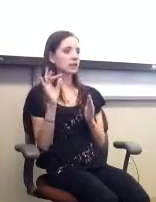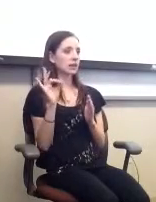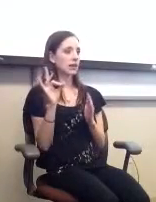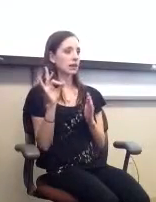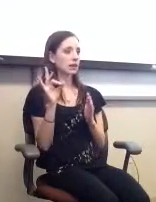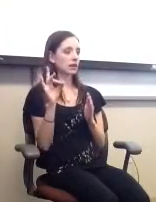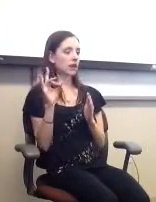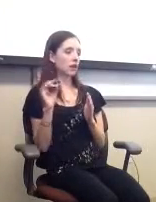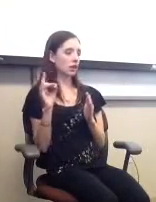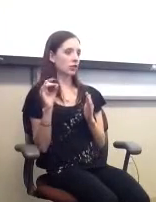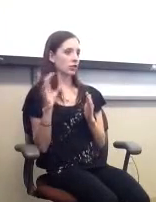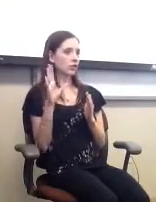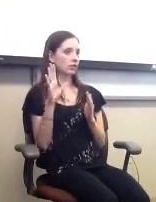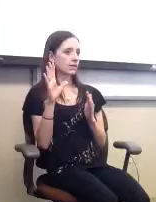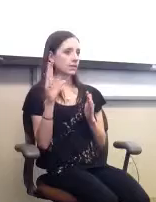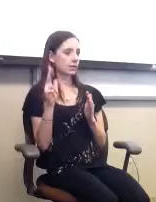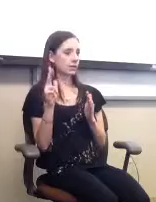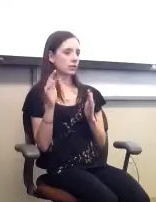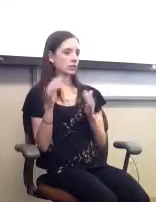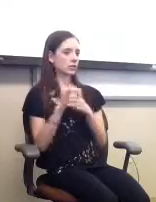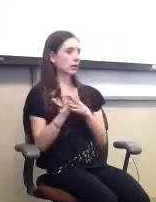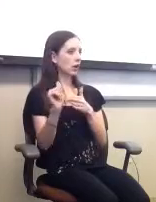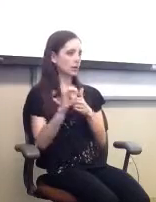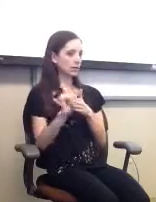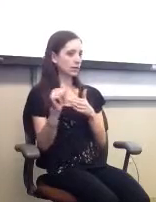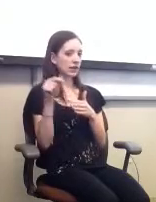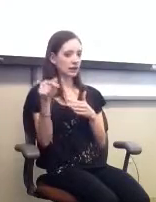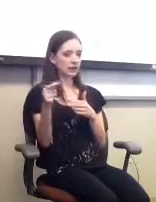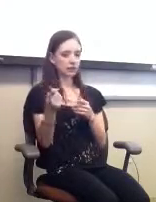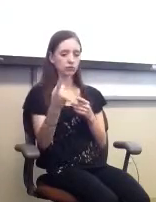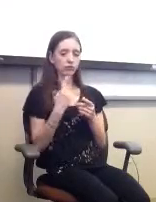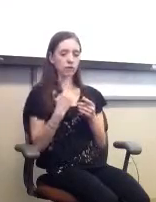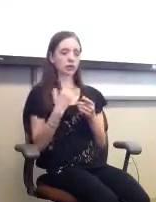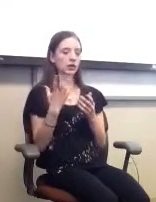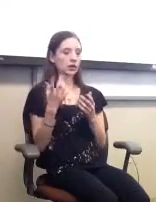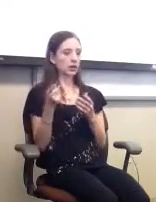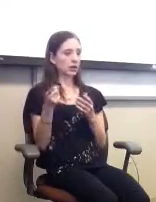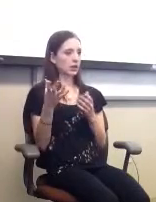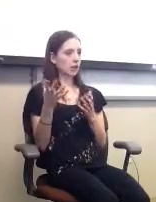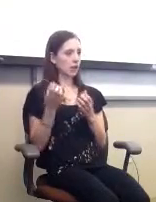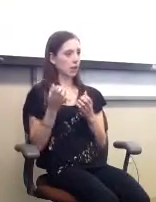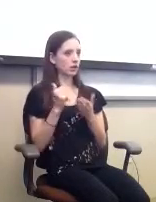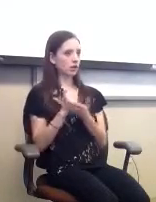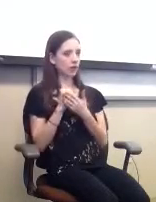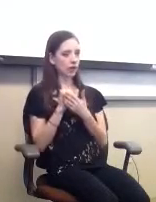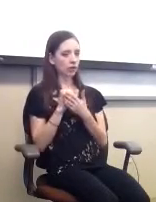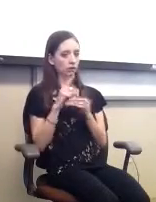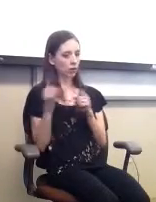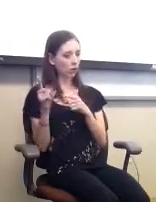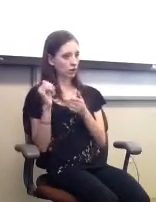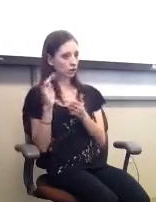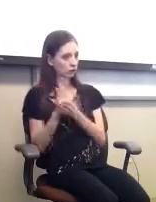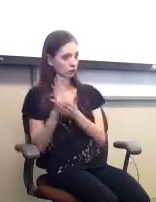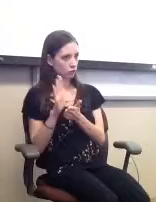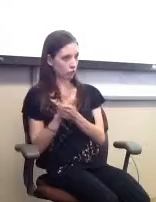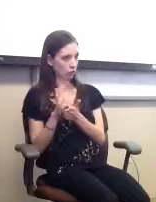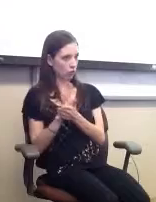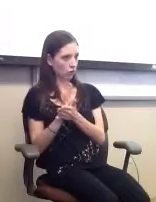And so he came in and he wanted help going to school. Because of his financial contribution, he was paying the first